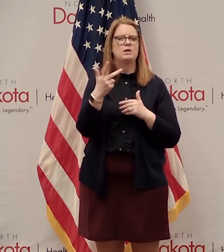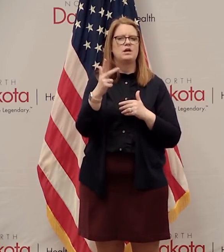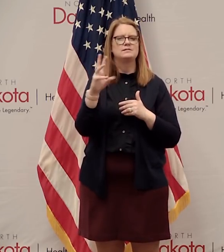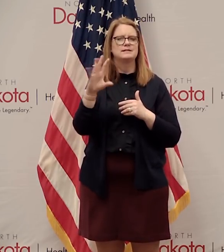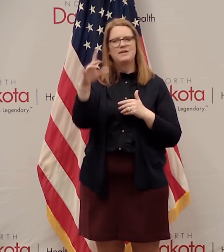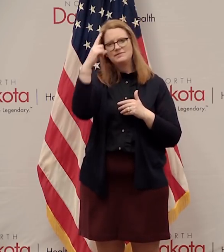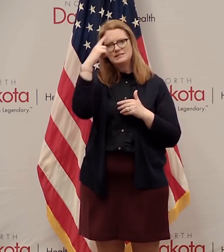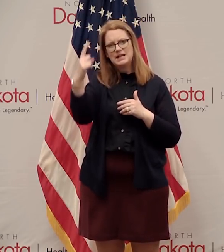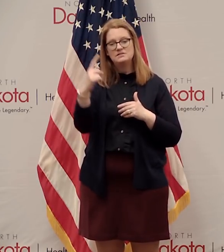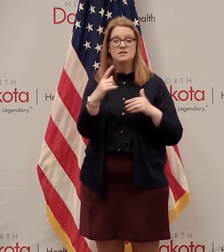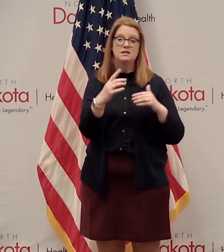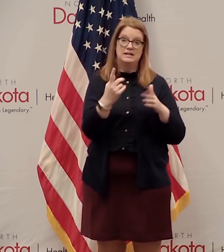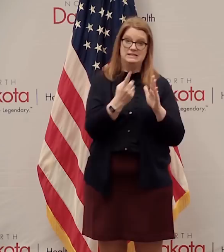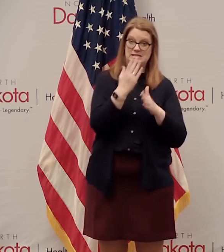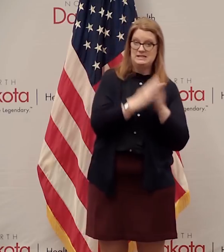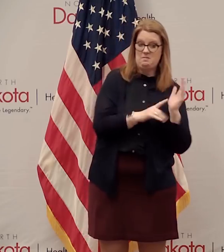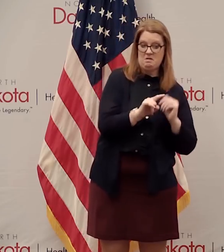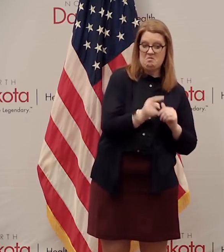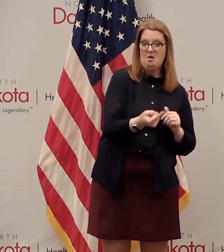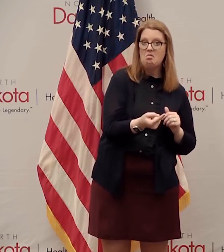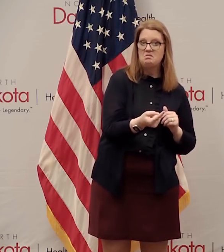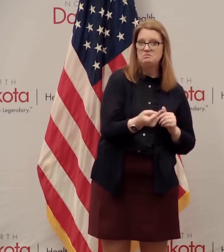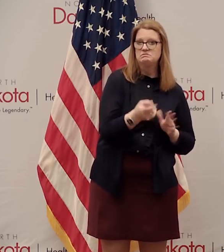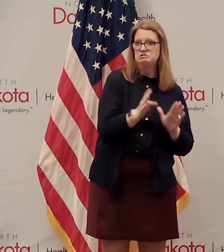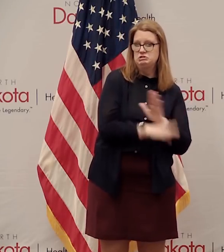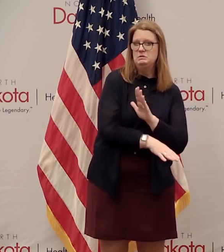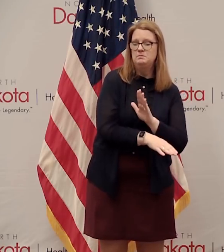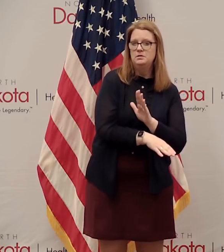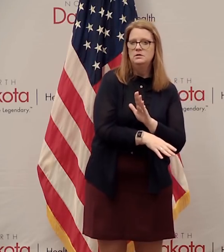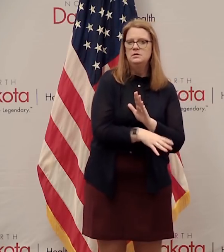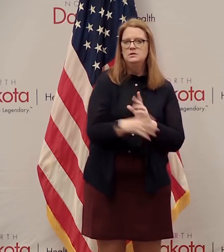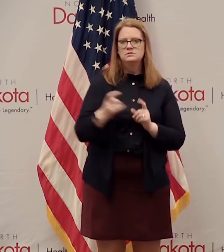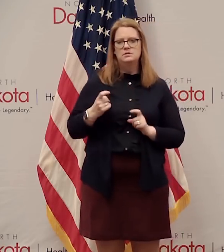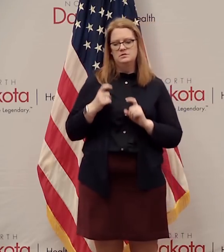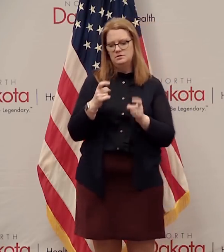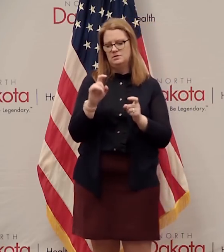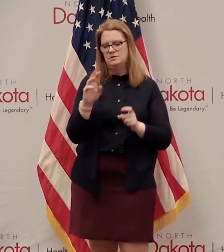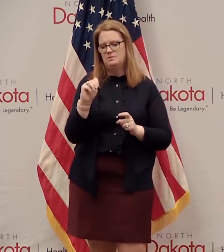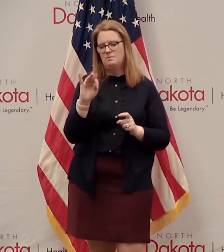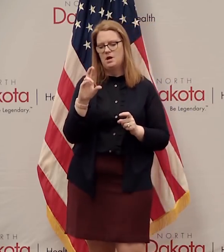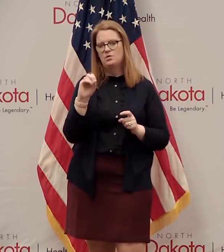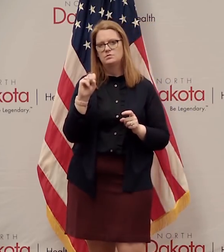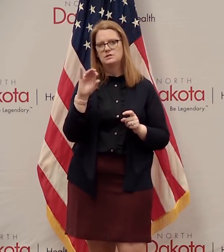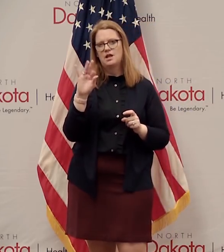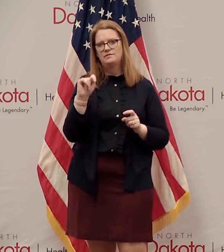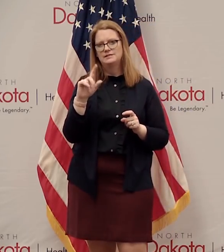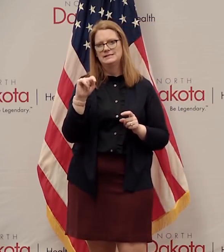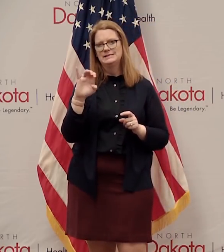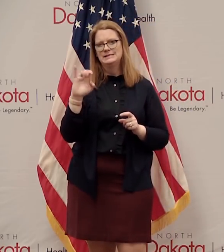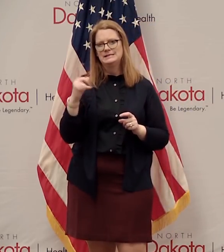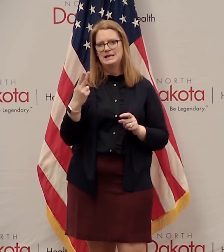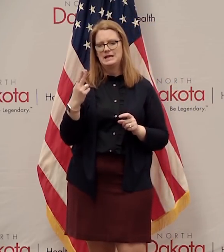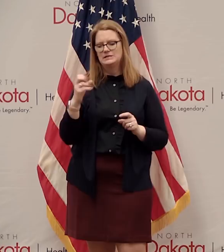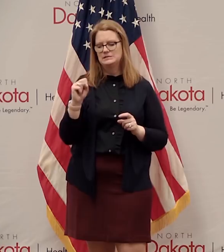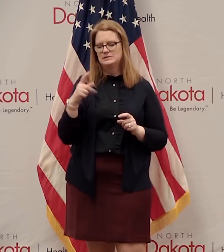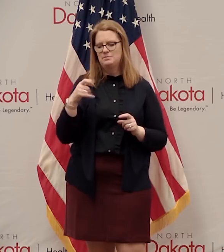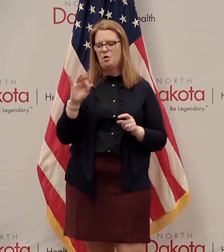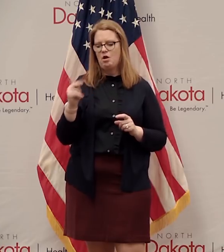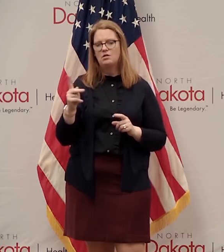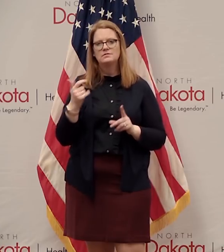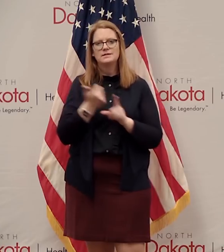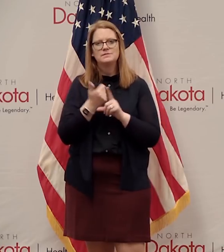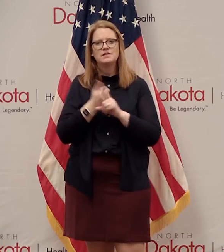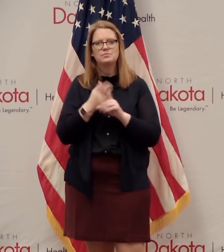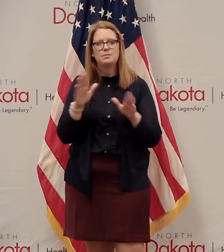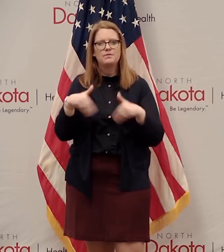$3.65, as low as $1. And again, thanks to the donation from Microsoft's TechSpark, the face shields will be provided free of